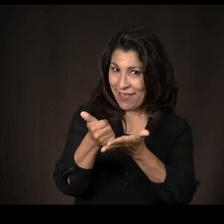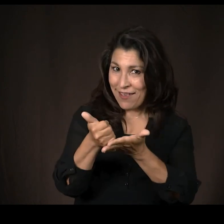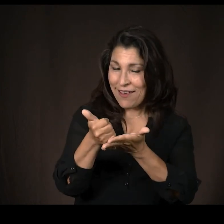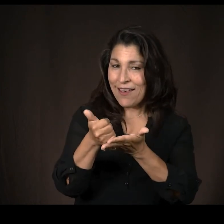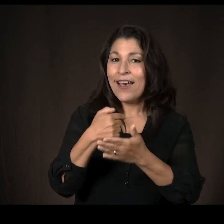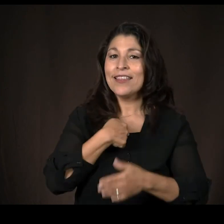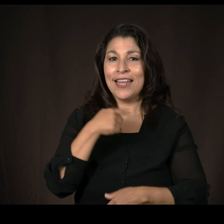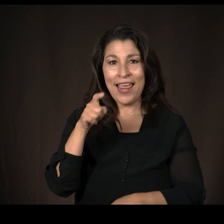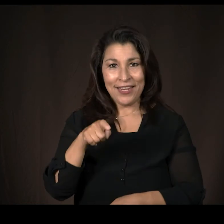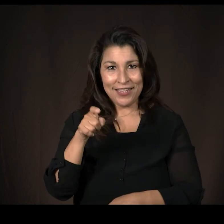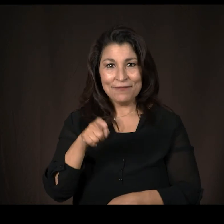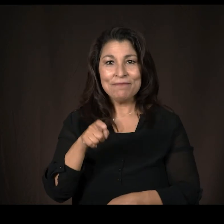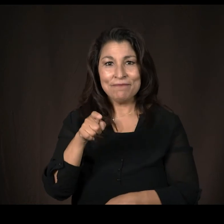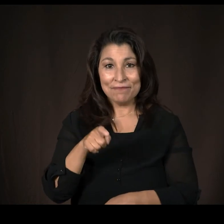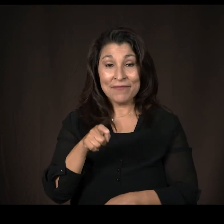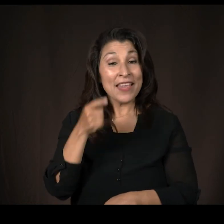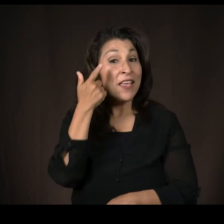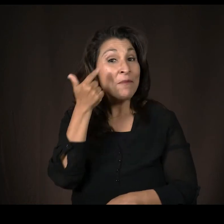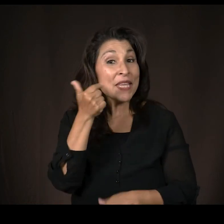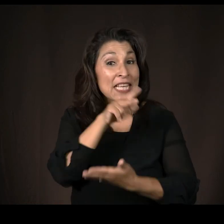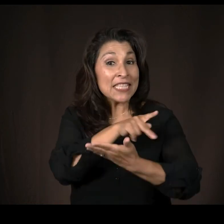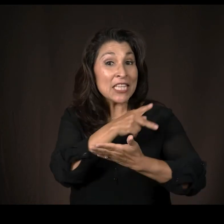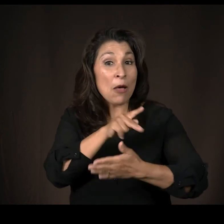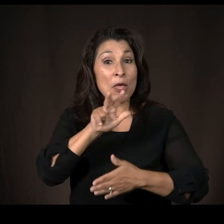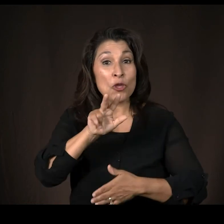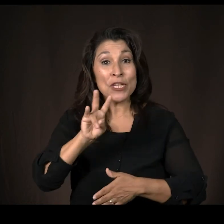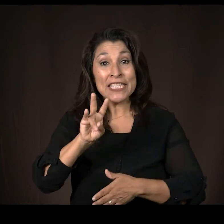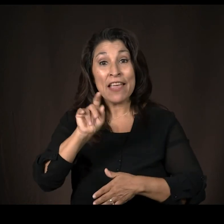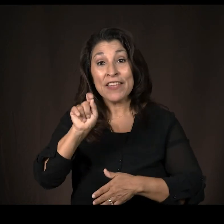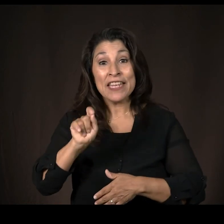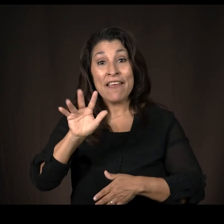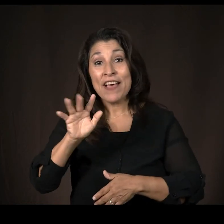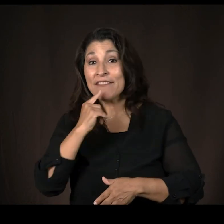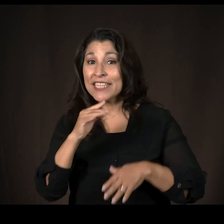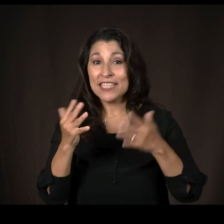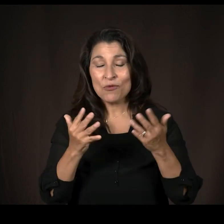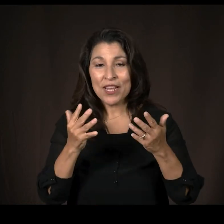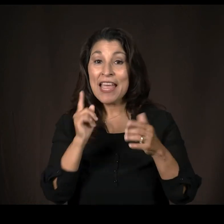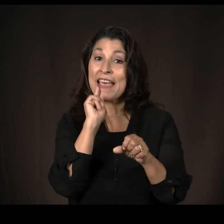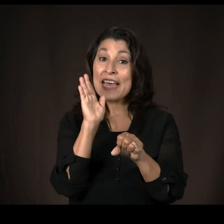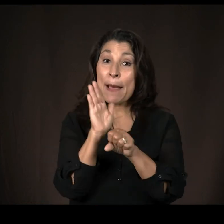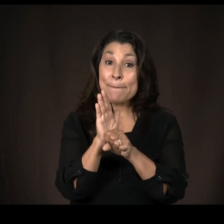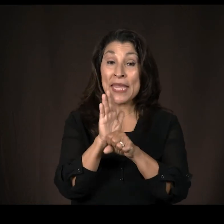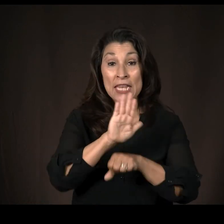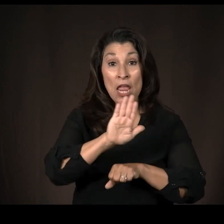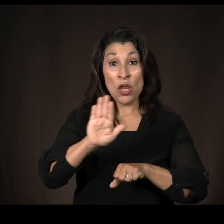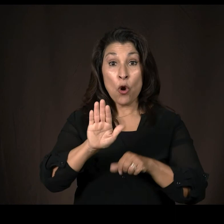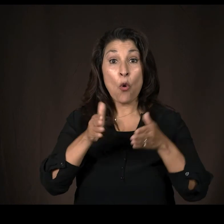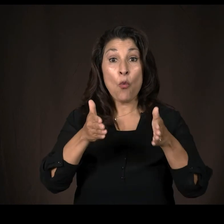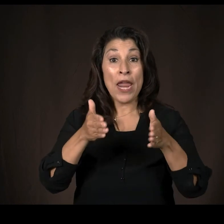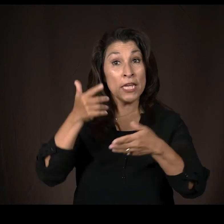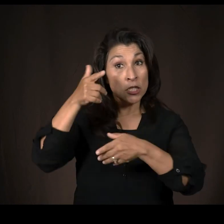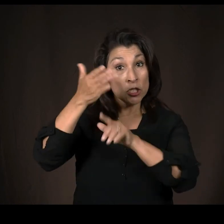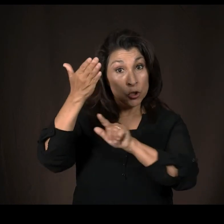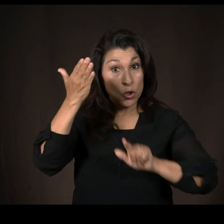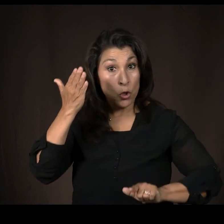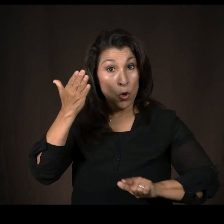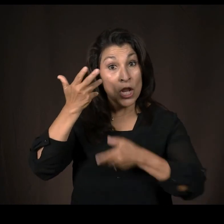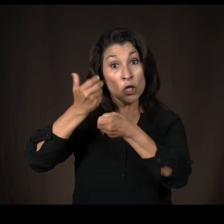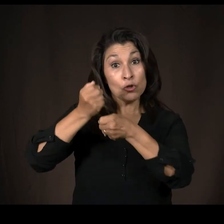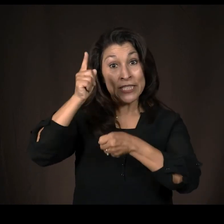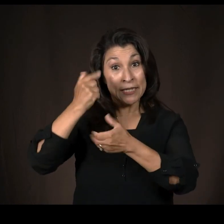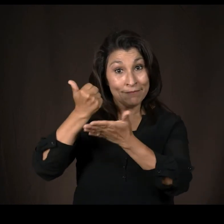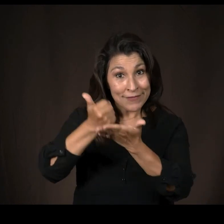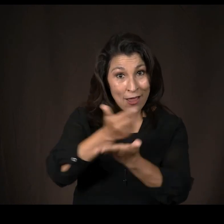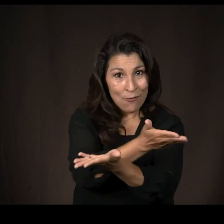help that I need. Because Psalm 37:5 says, 'Commit your way to the Lord, trust him to help